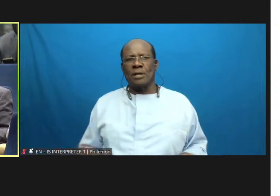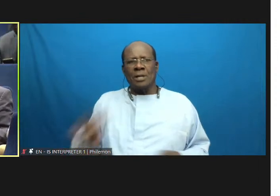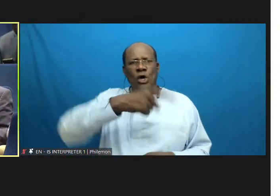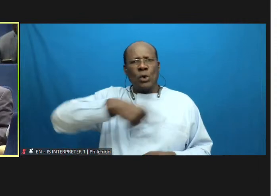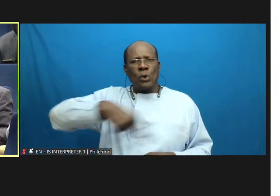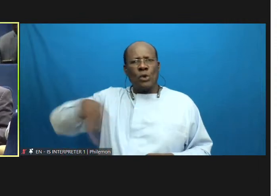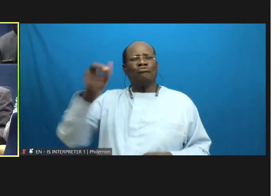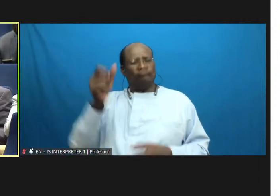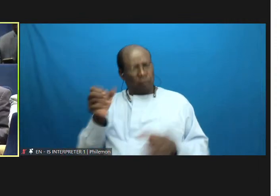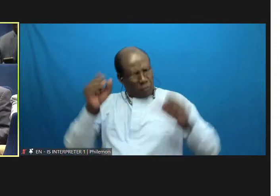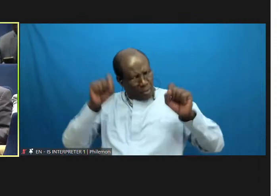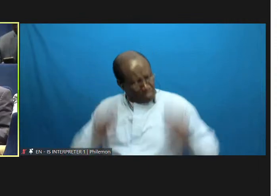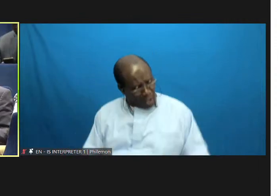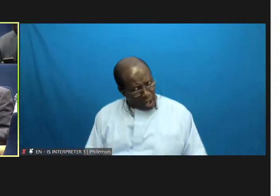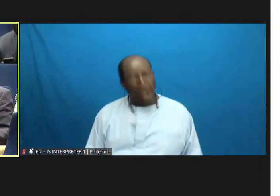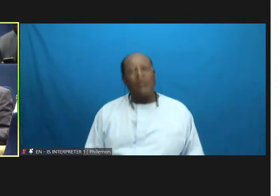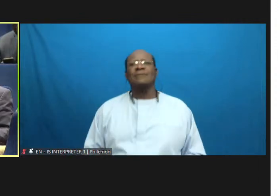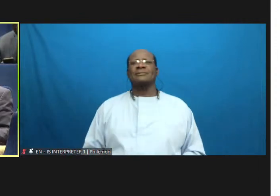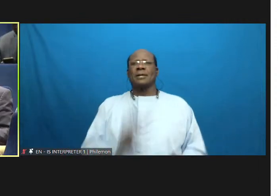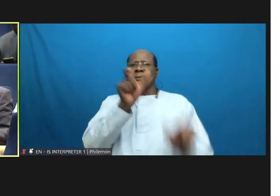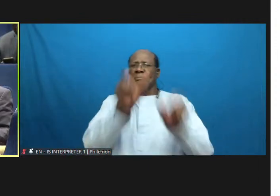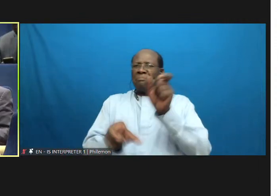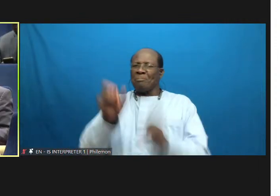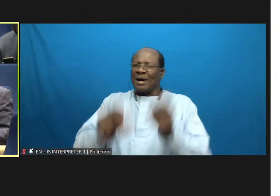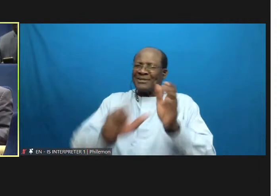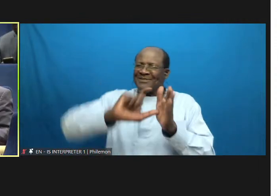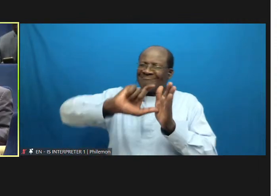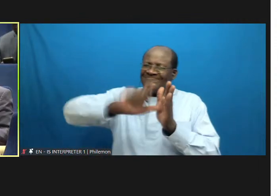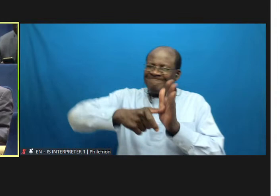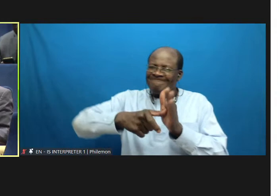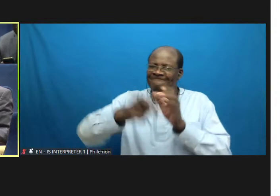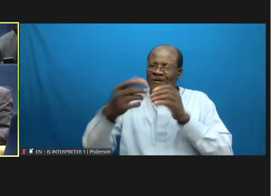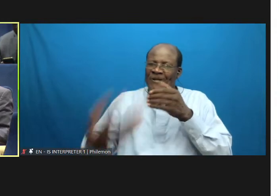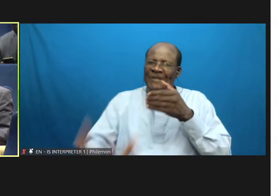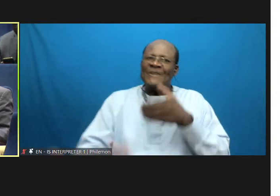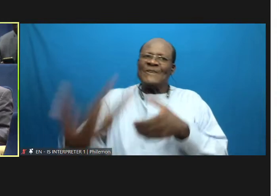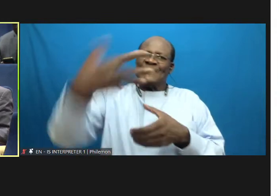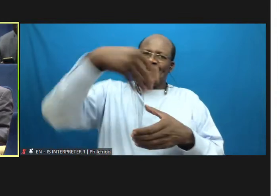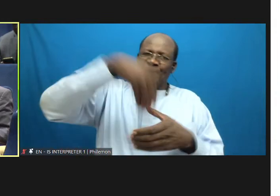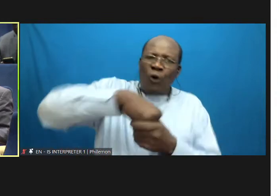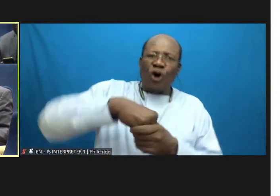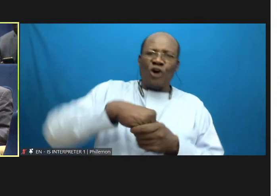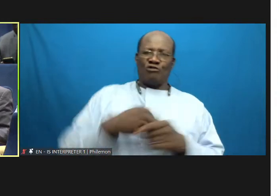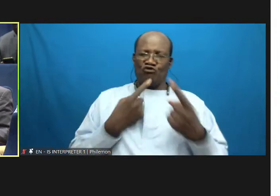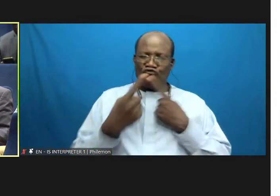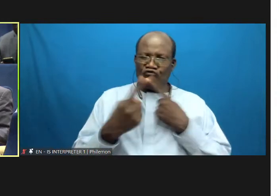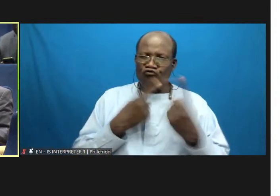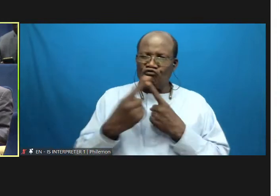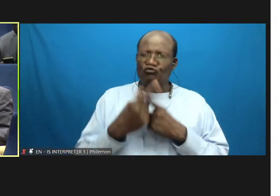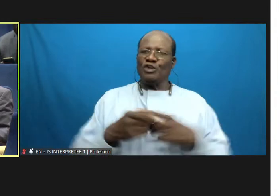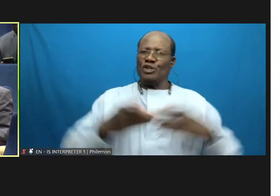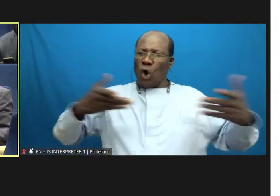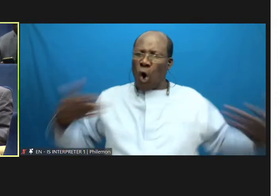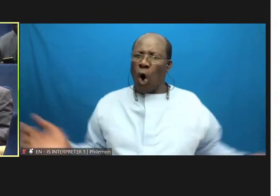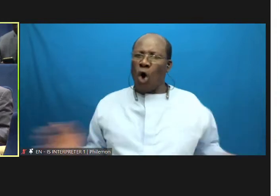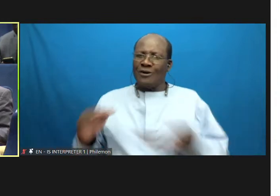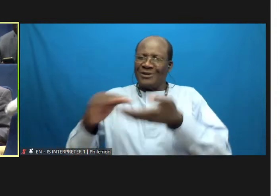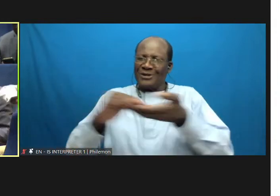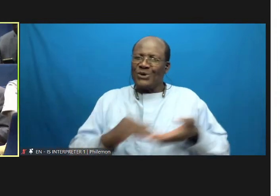and engagement of persons with disabilities within that and maybe their representative organizations. Thank